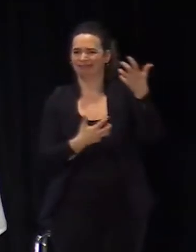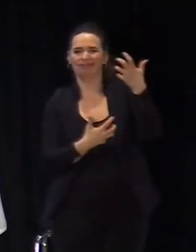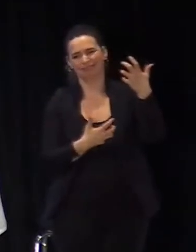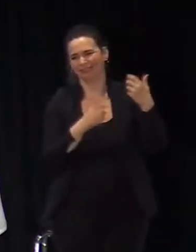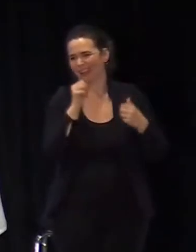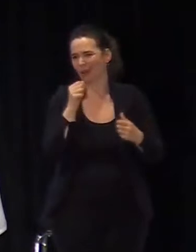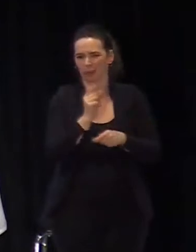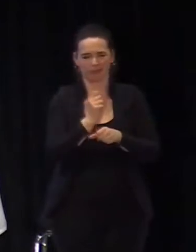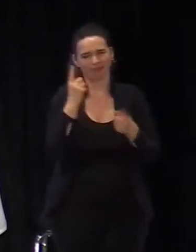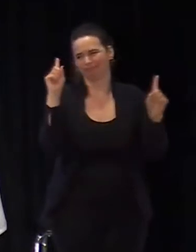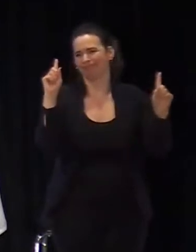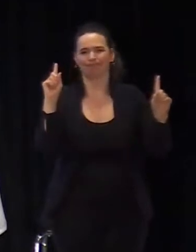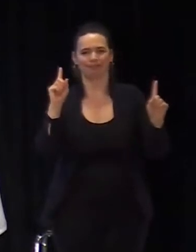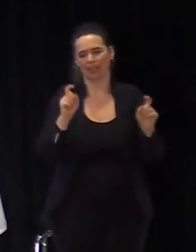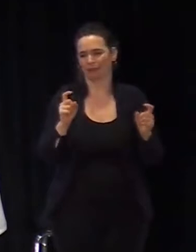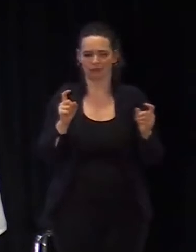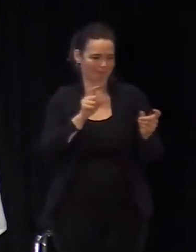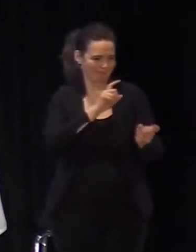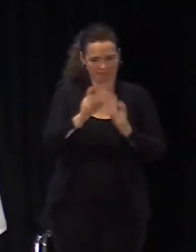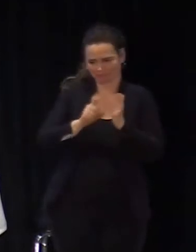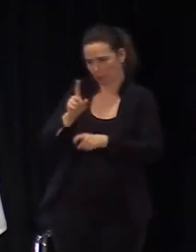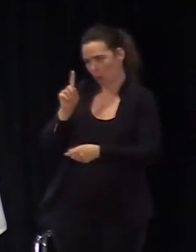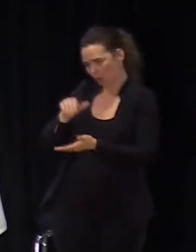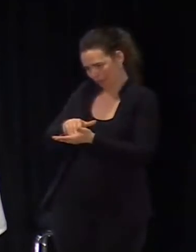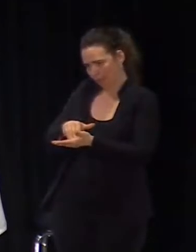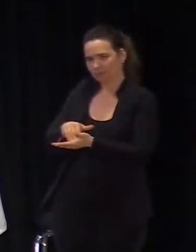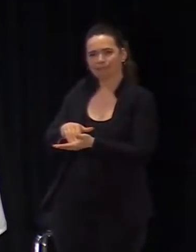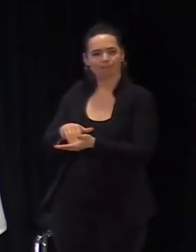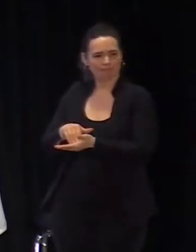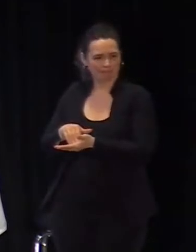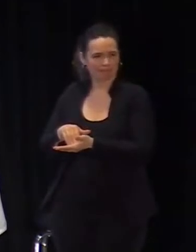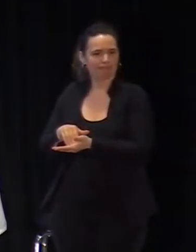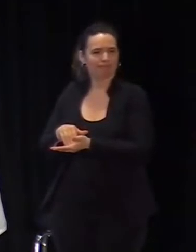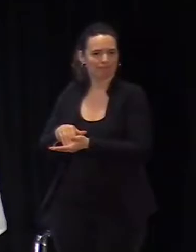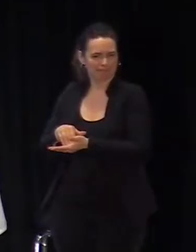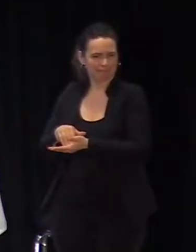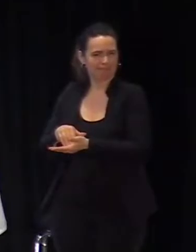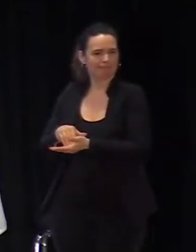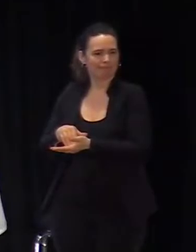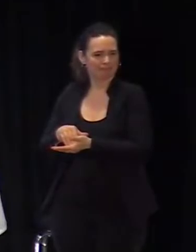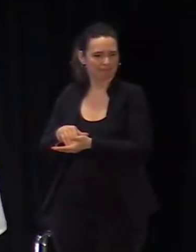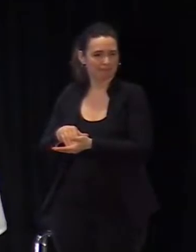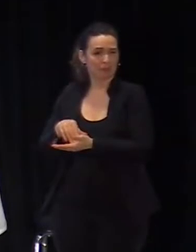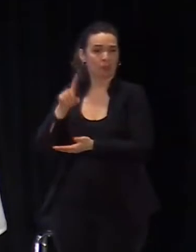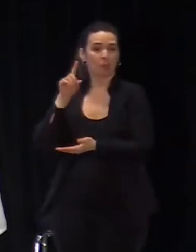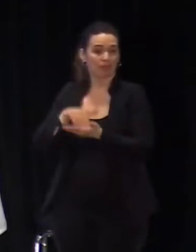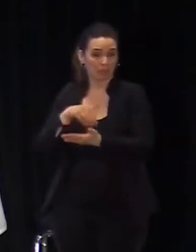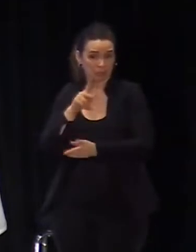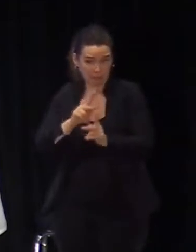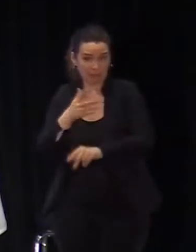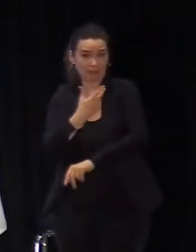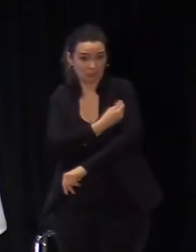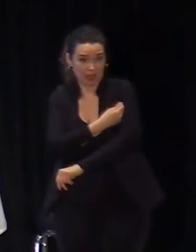Those thousands of people that don't get a vaccine, hundreds are calling upset, emailing